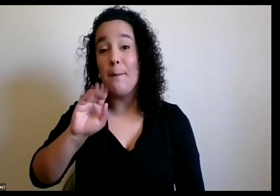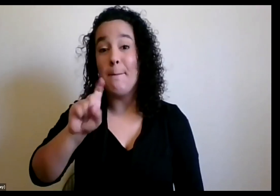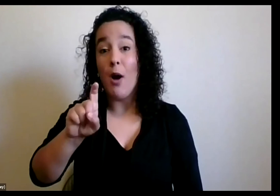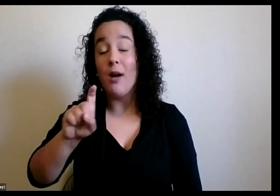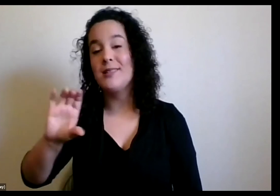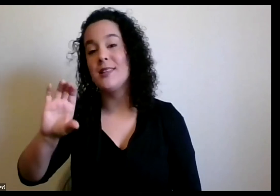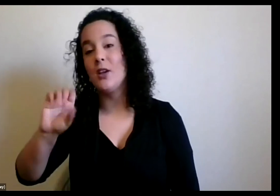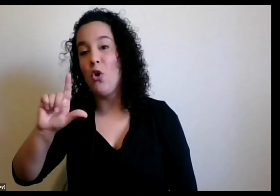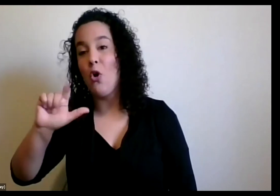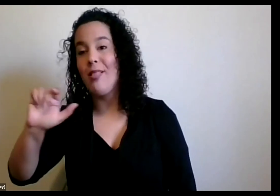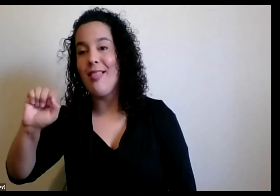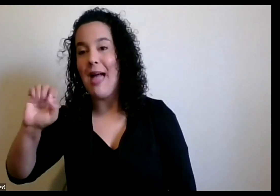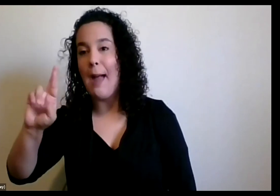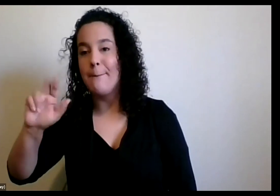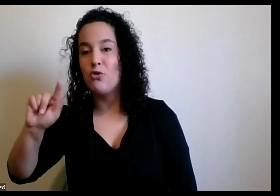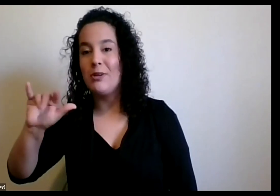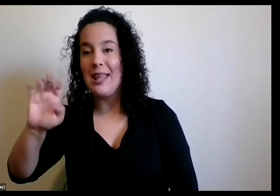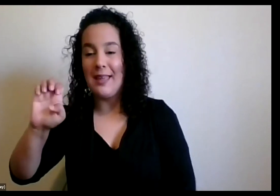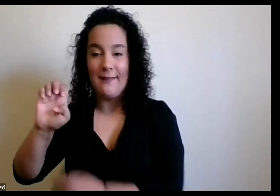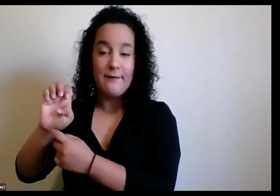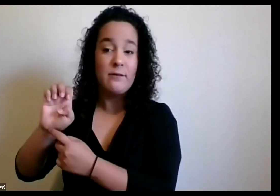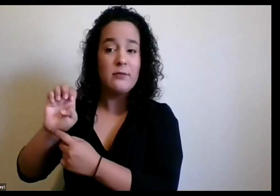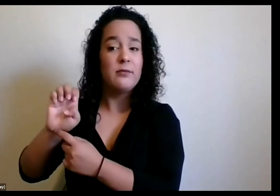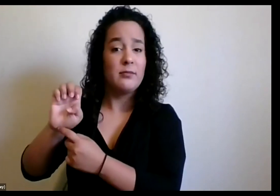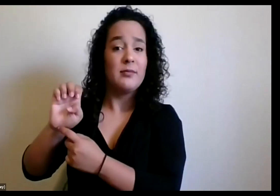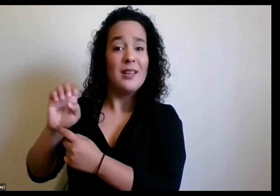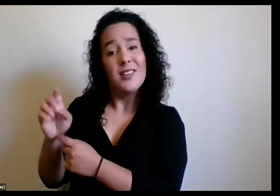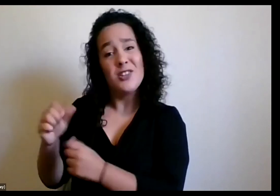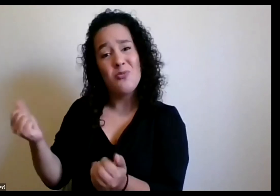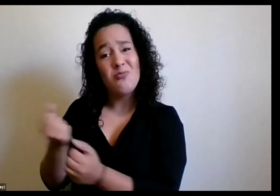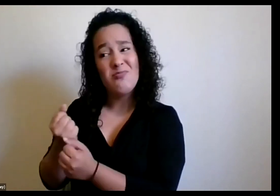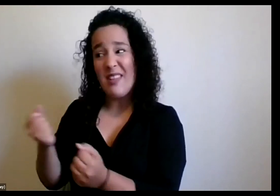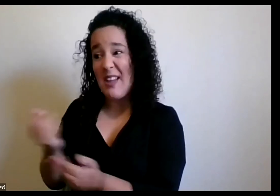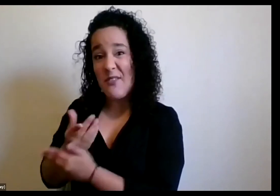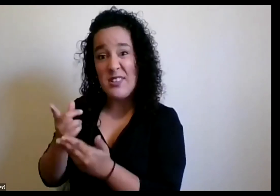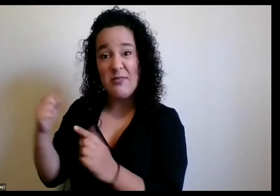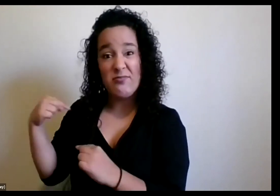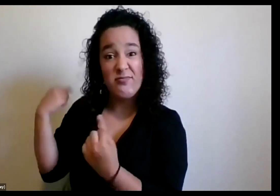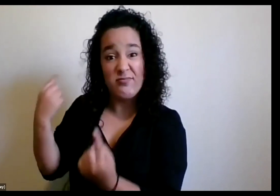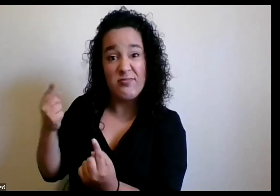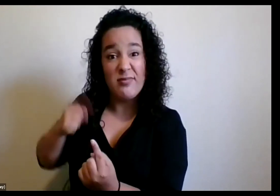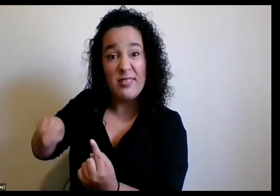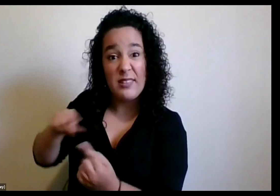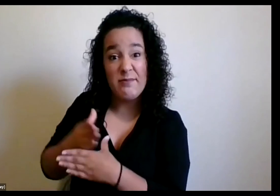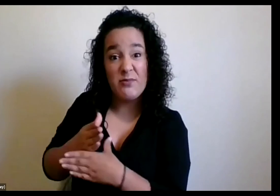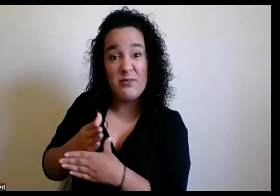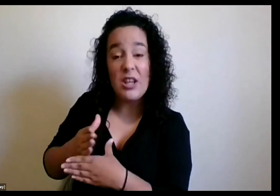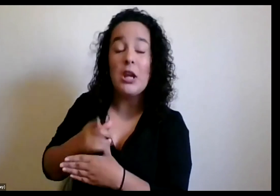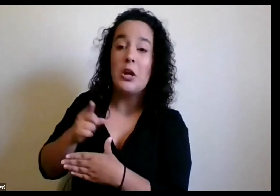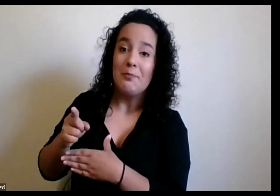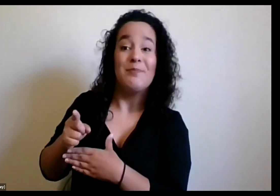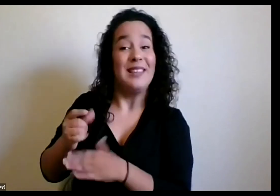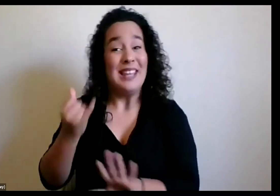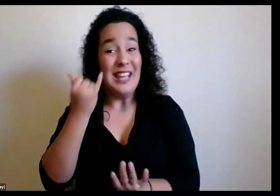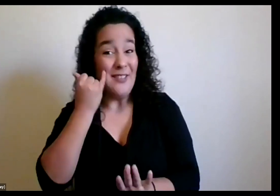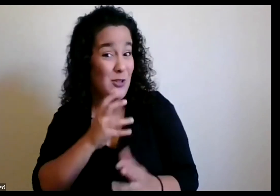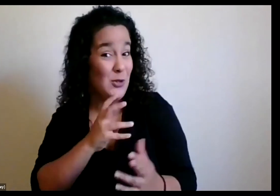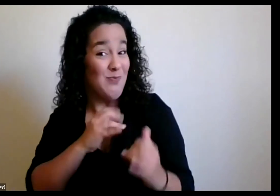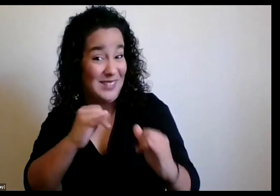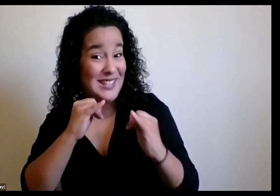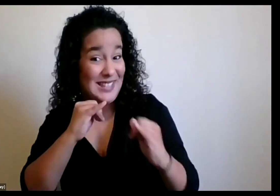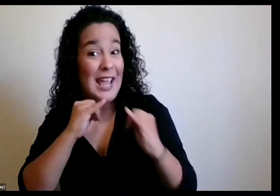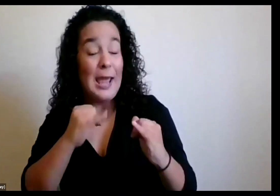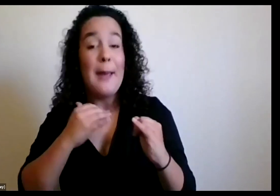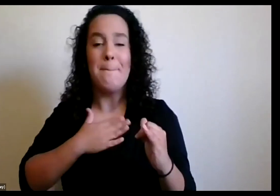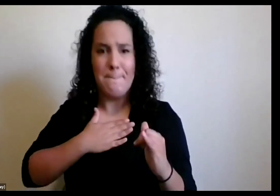Dr. T both for the overview that they've shared. And if you're anything like me, my brain is really turning